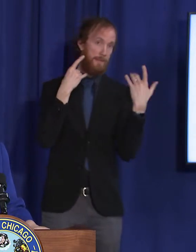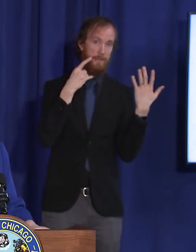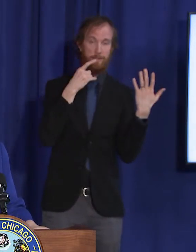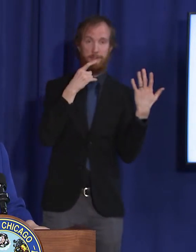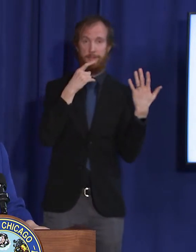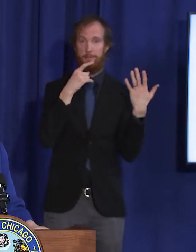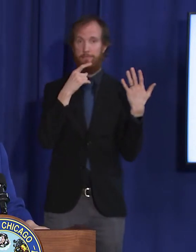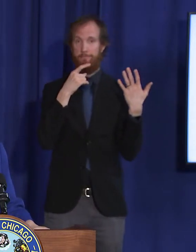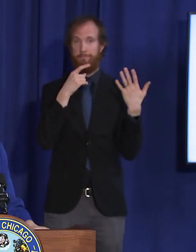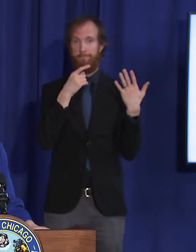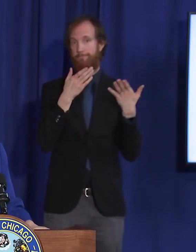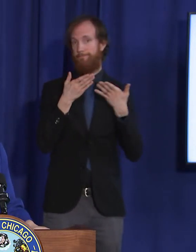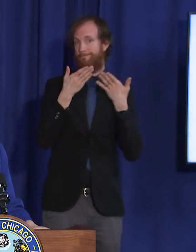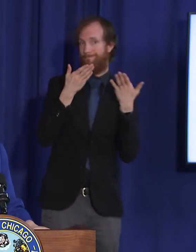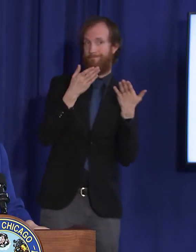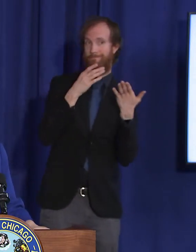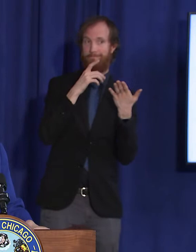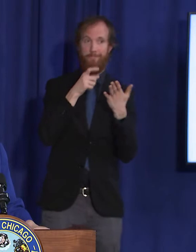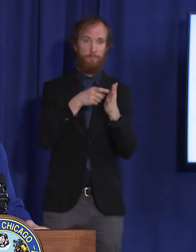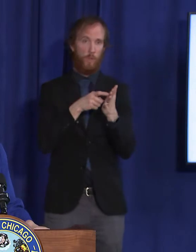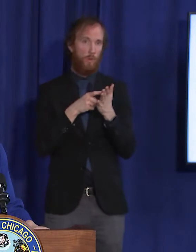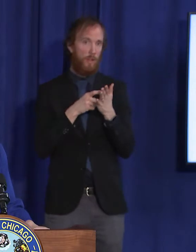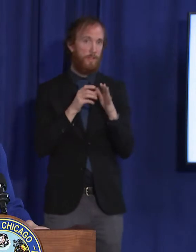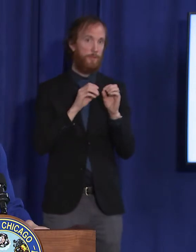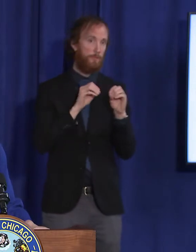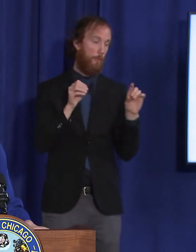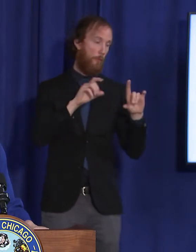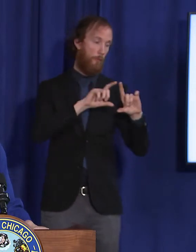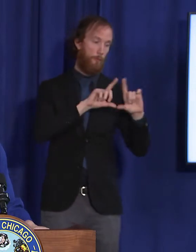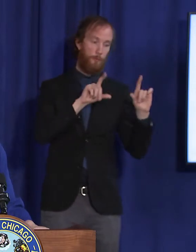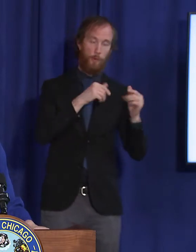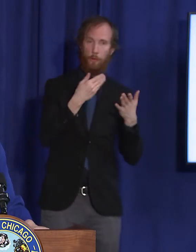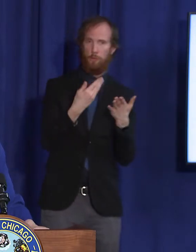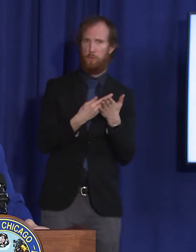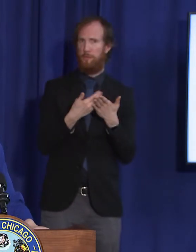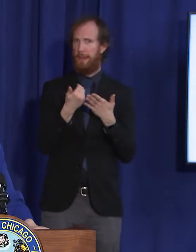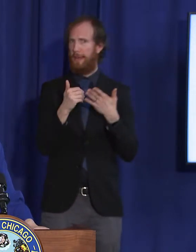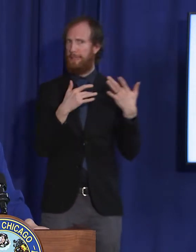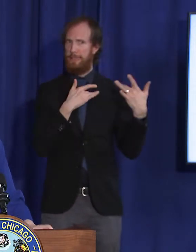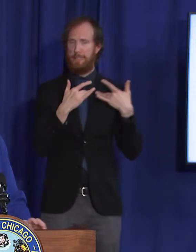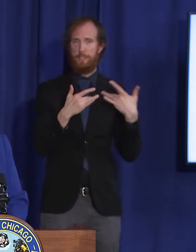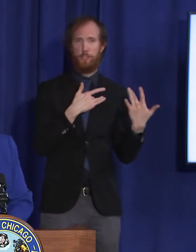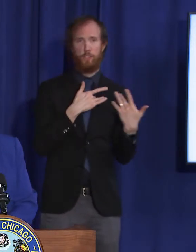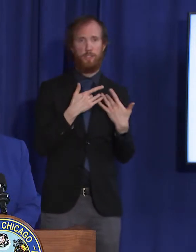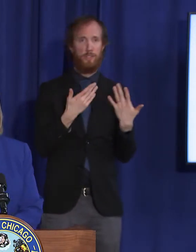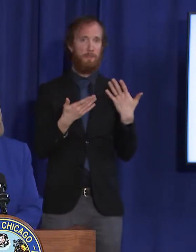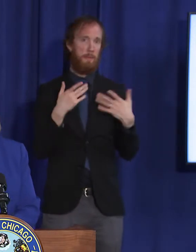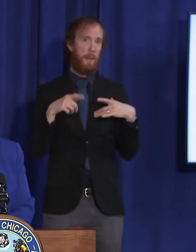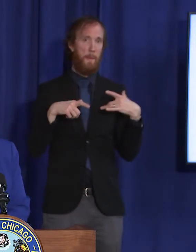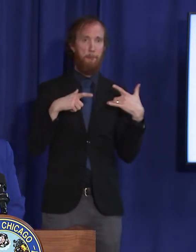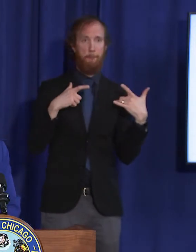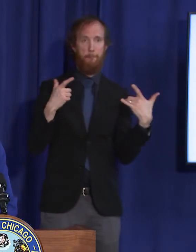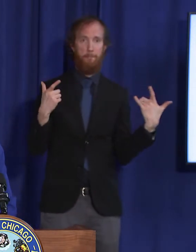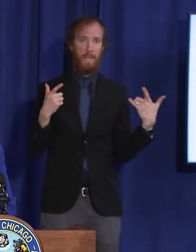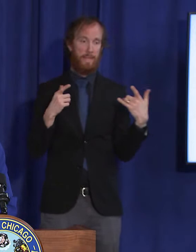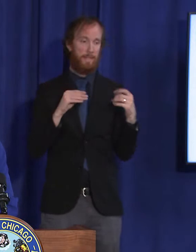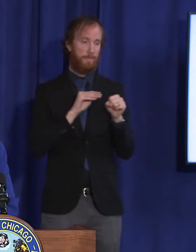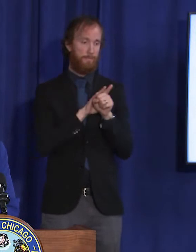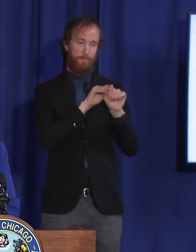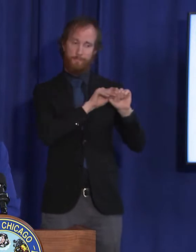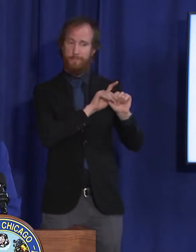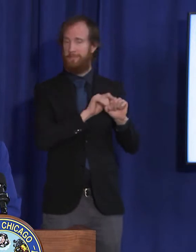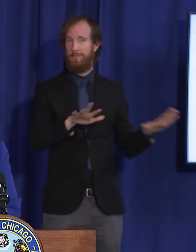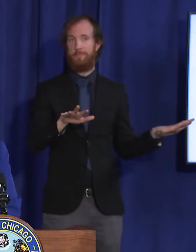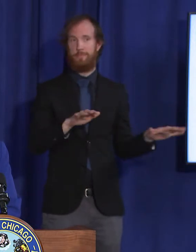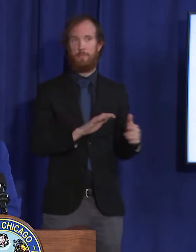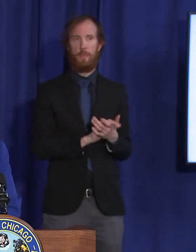vaccination cards. Lots of people. Any concern over that may become a super spreader event, especially with this new variant?